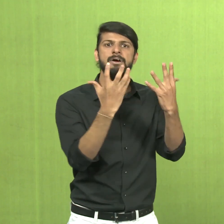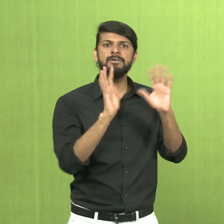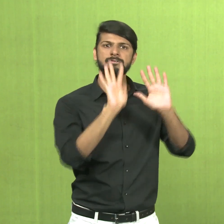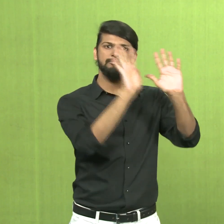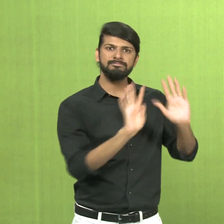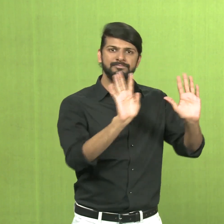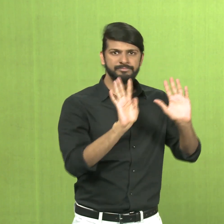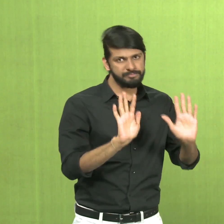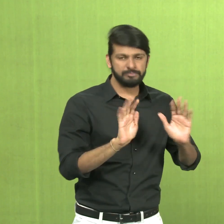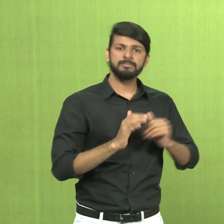blue.